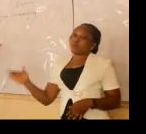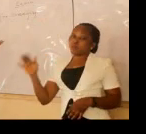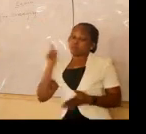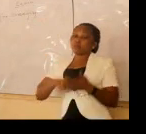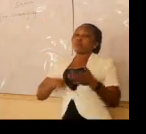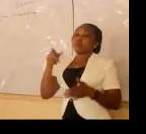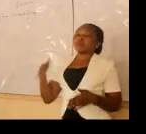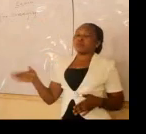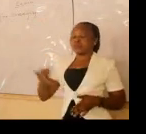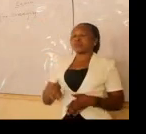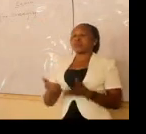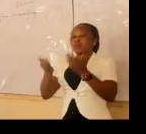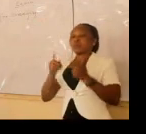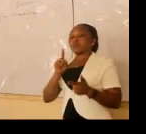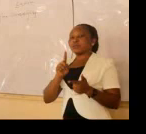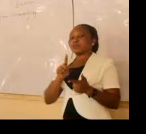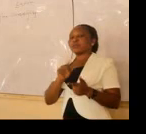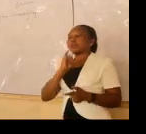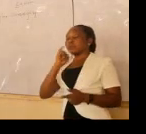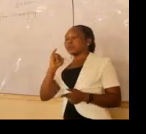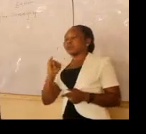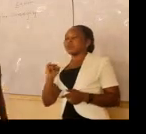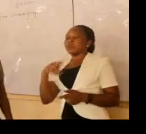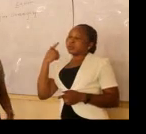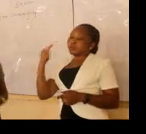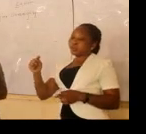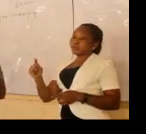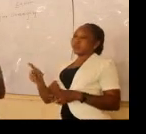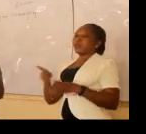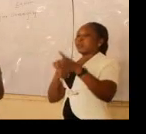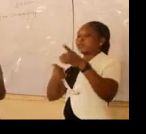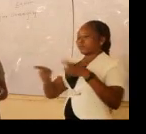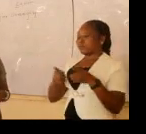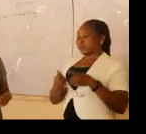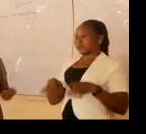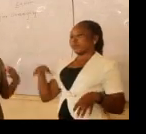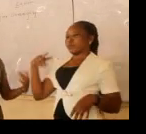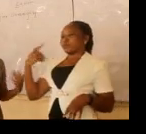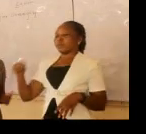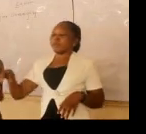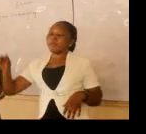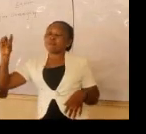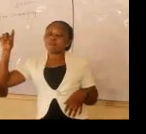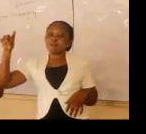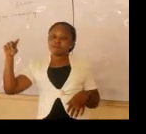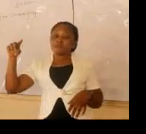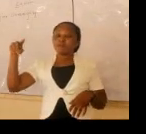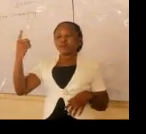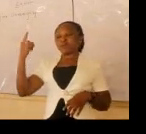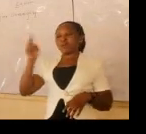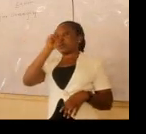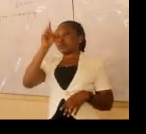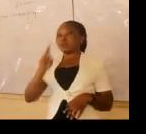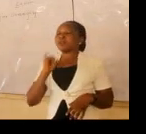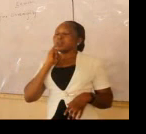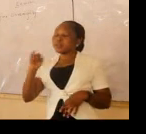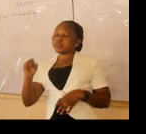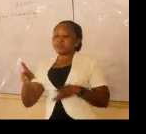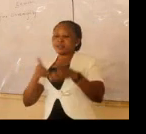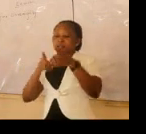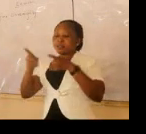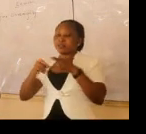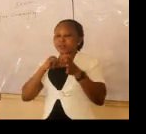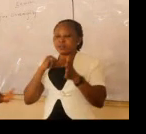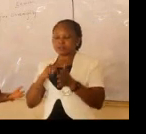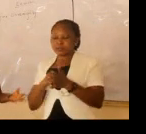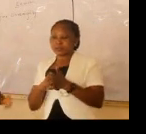you at that moment is what? That definition. So the first question here is what? Define sovereignty. And say that